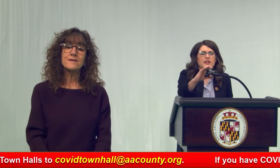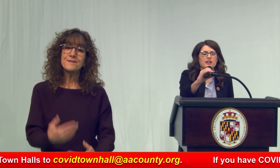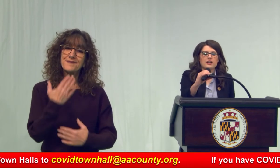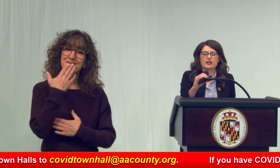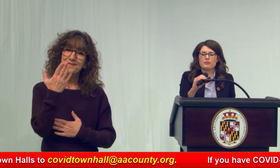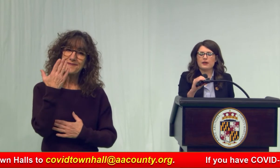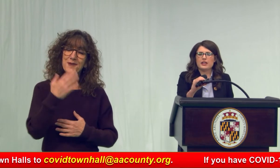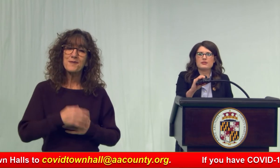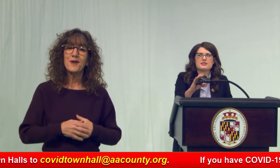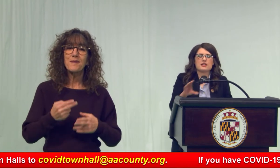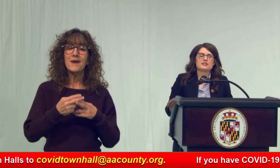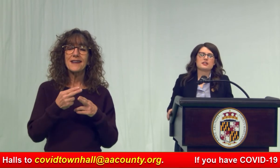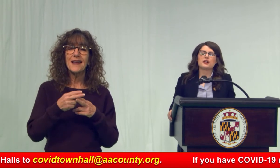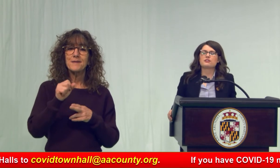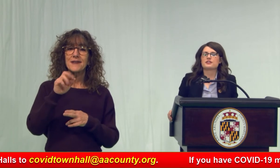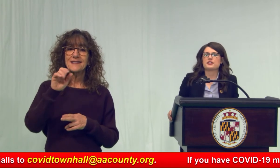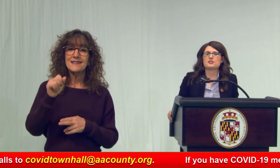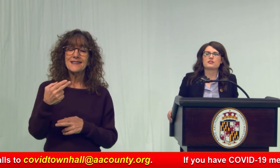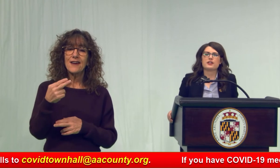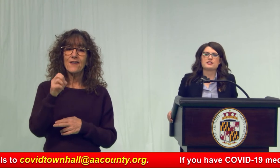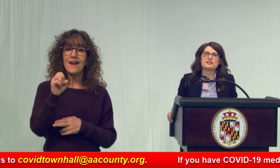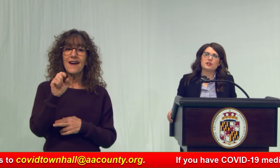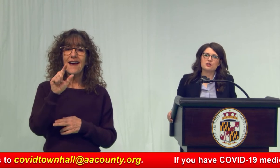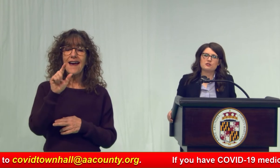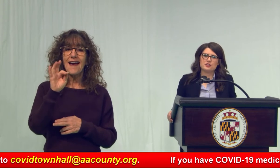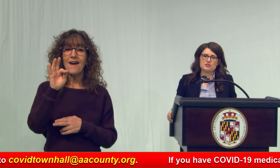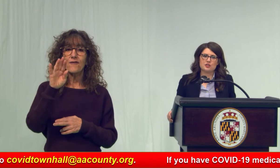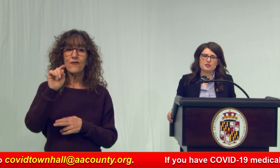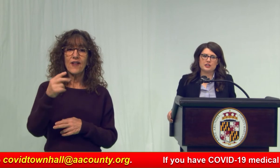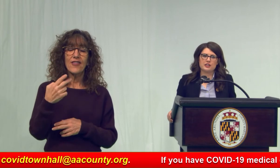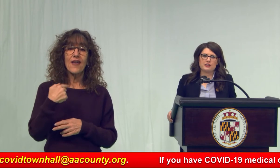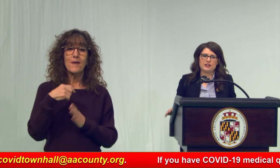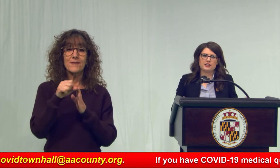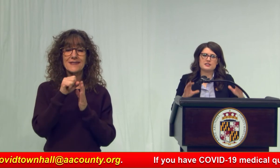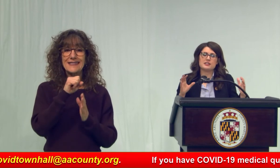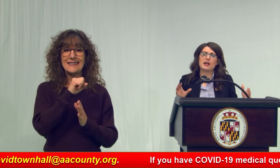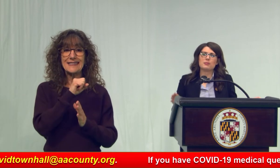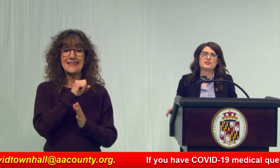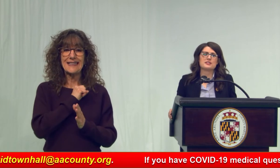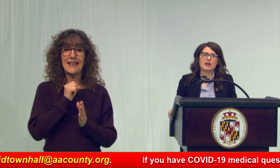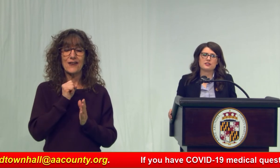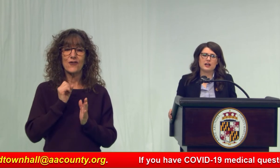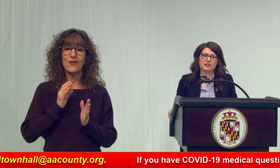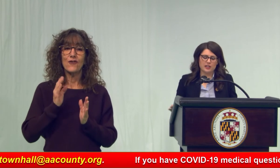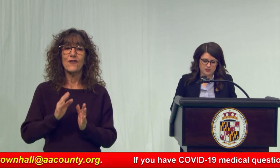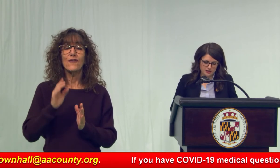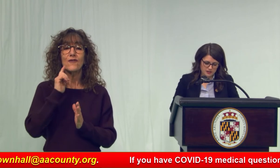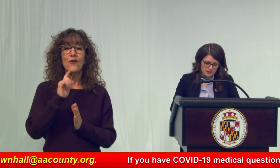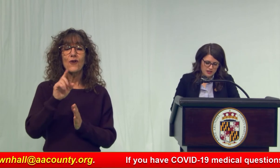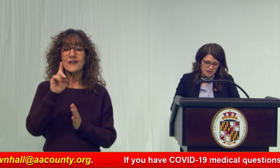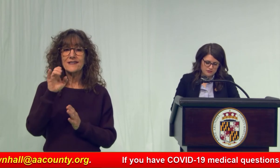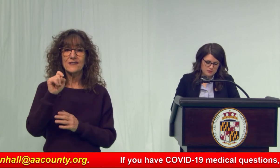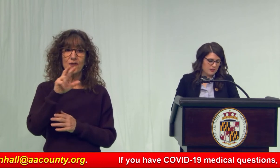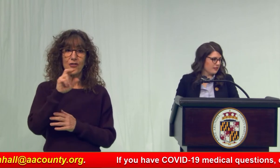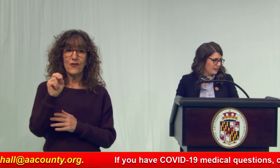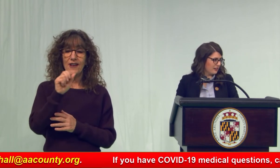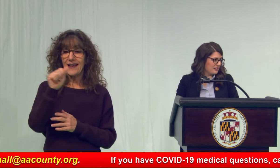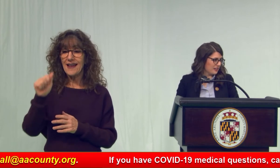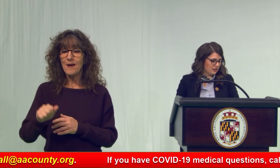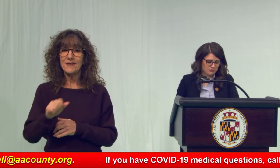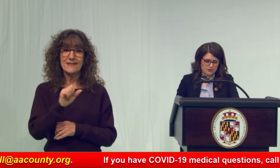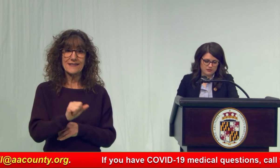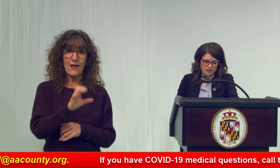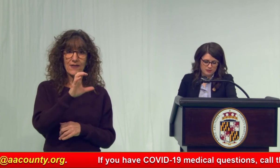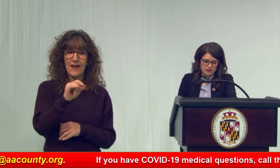Good morning. My name is Sarah Elforth. I serve as the Senator for District 30, that is the Annapolis and South County area. I first want to thank the